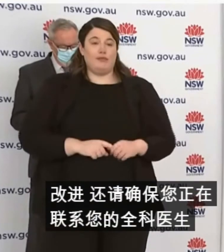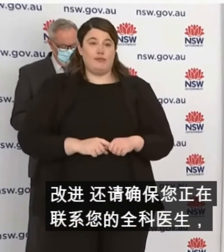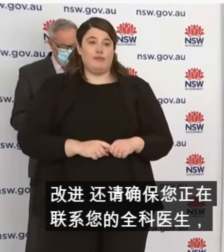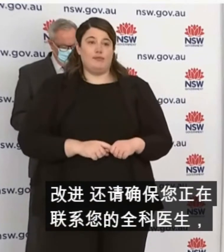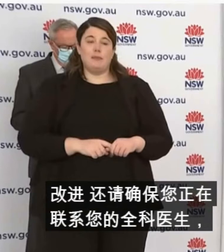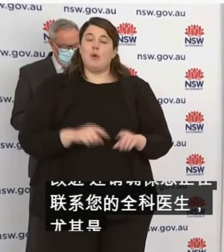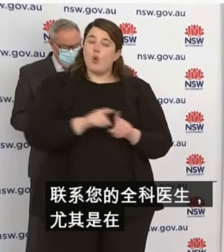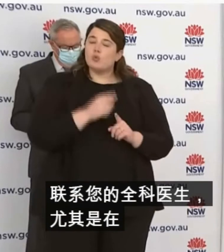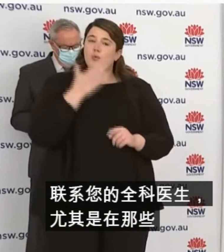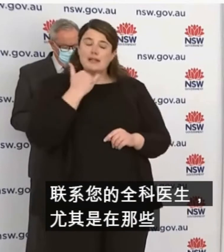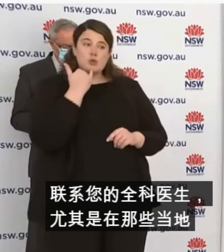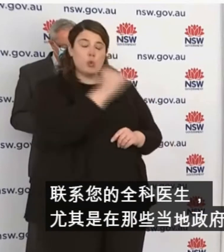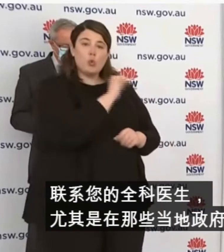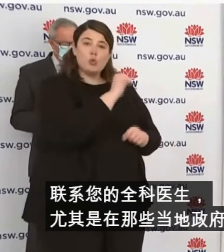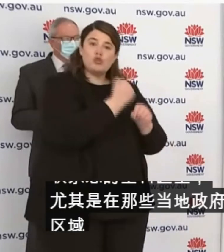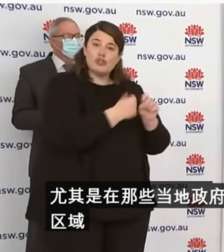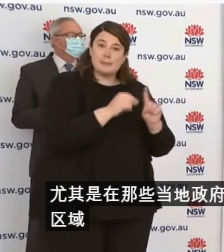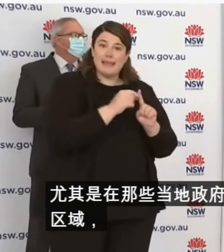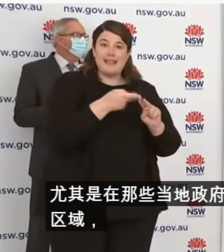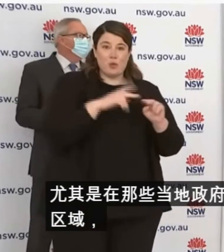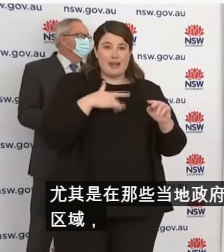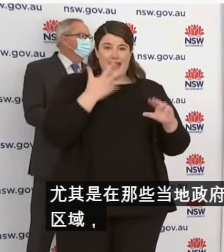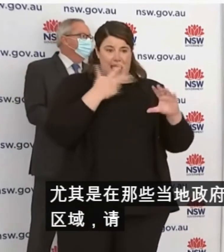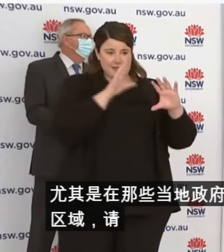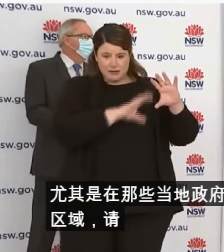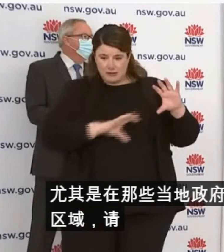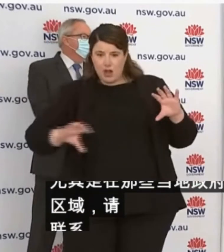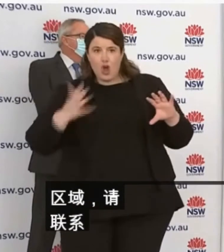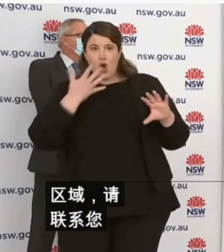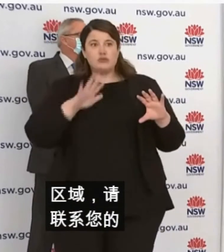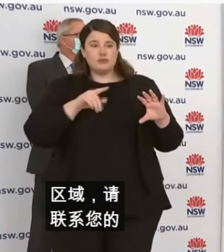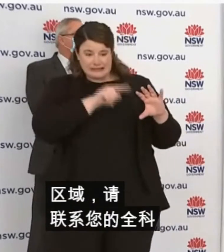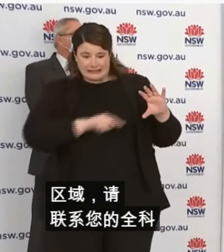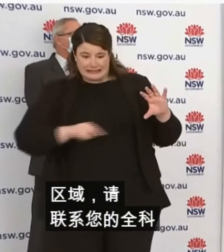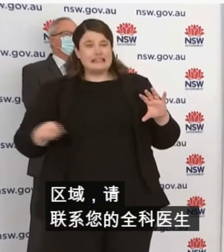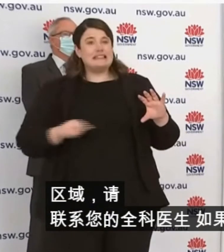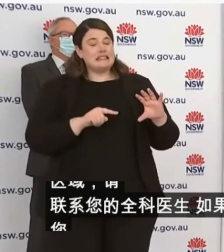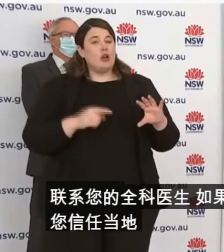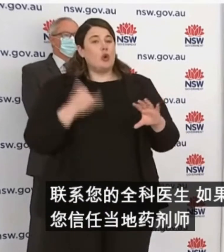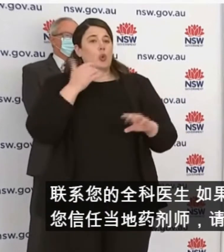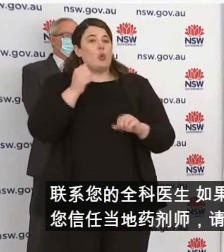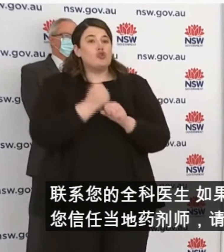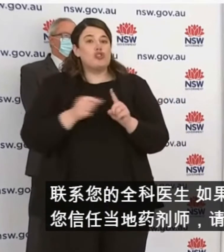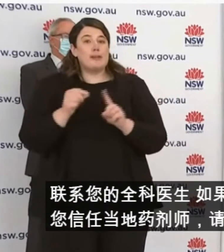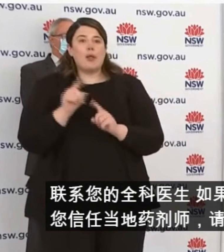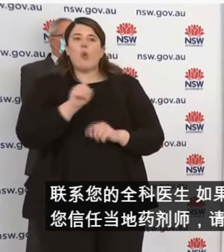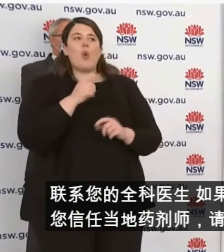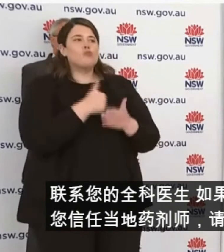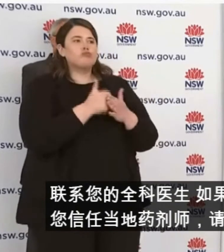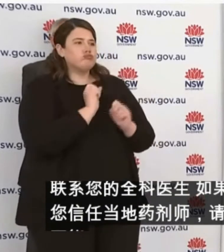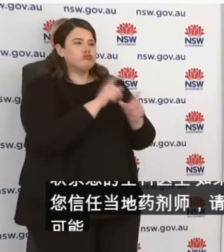contacting your GP, especially in those 8 local government areas, contacting your GP, contacting your pharmacist. If there's a local pharmacist you